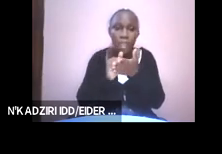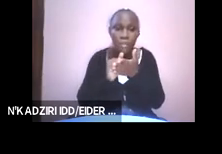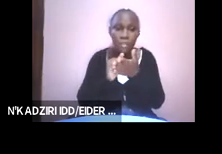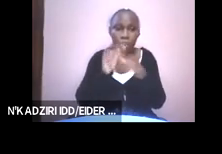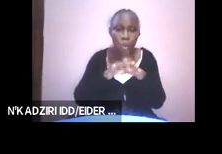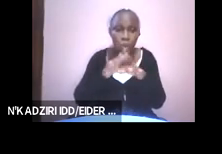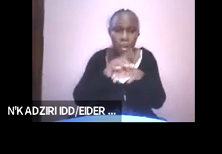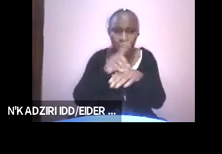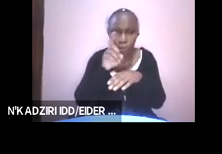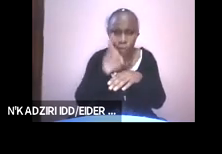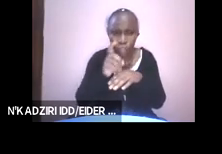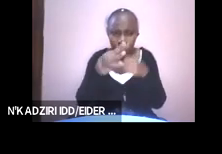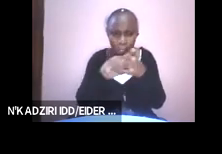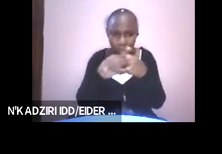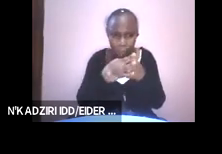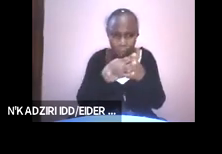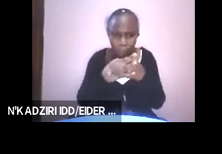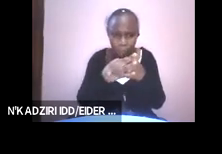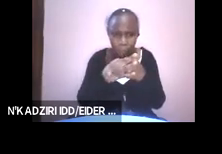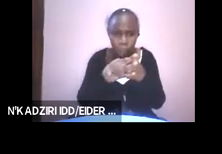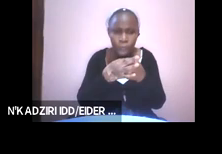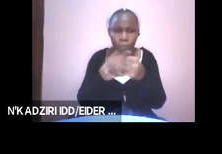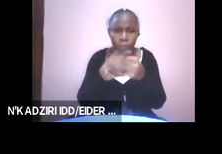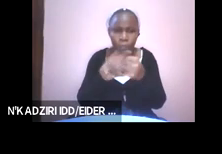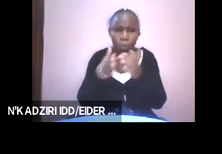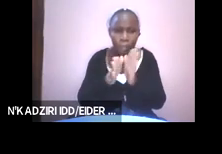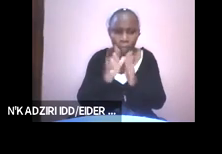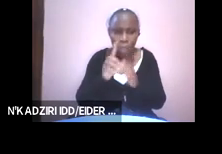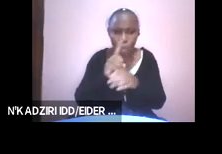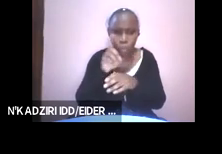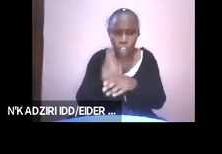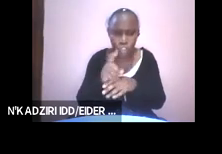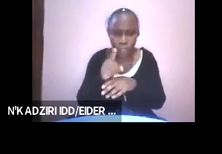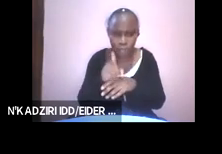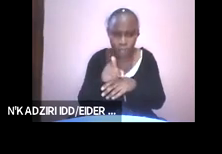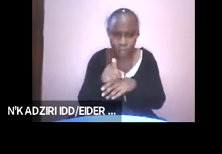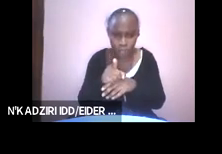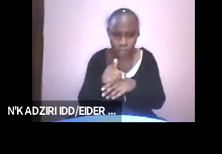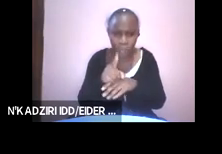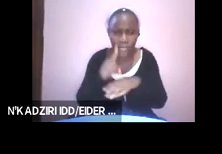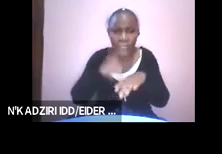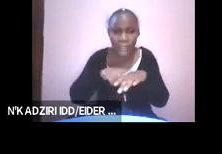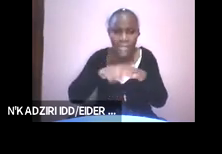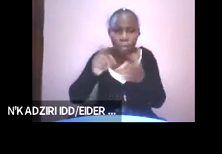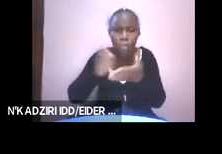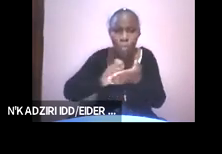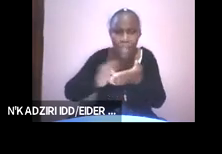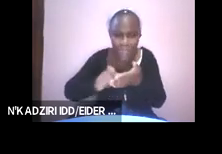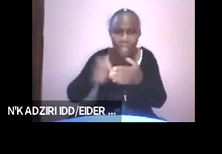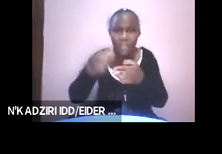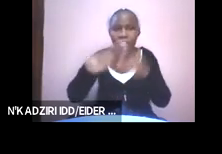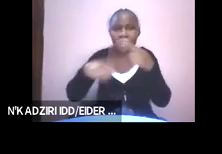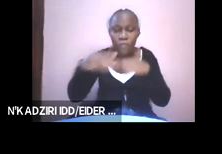it, is that the way how these questions are there are because, again, like when you're writing your review, just pretend that you're